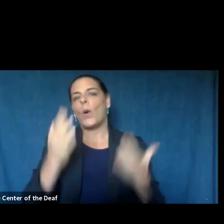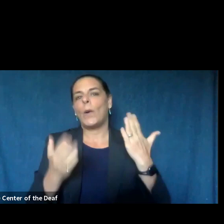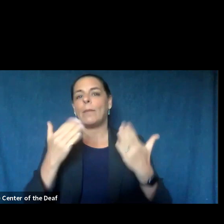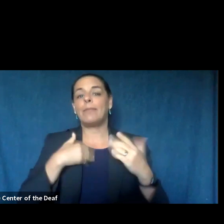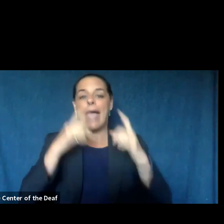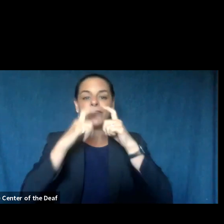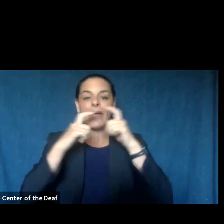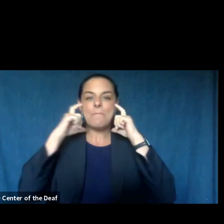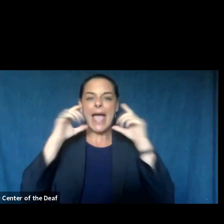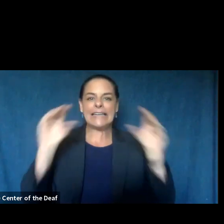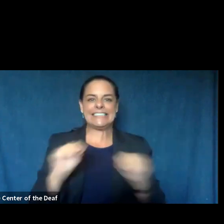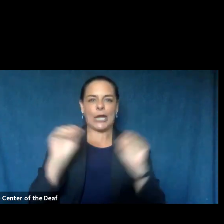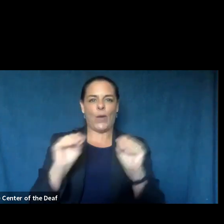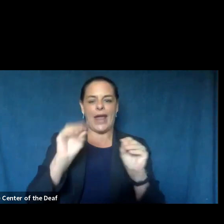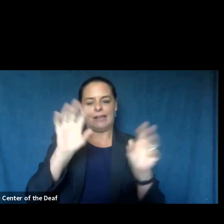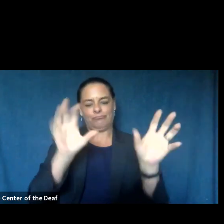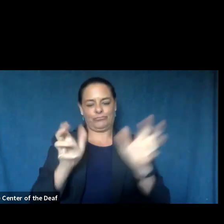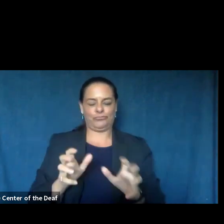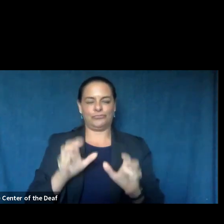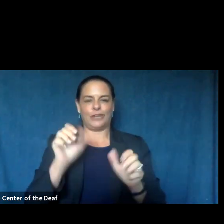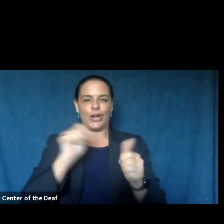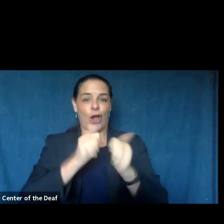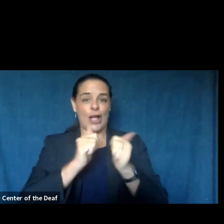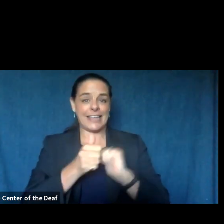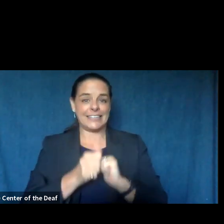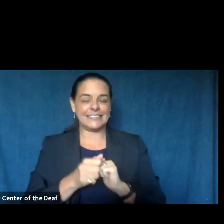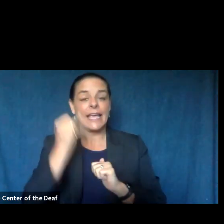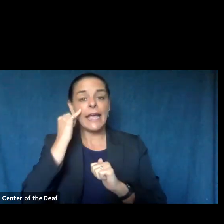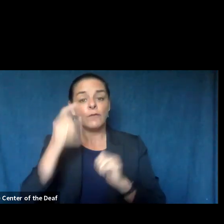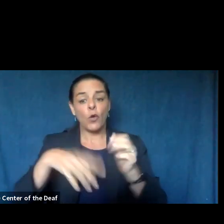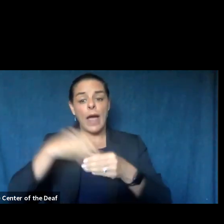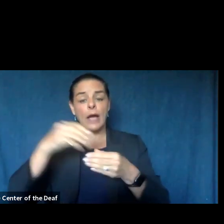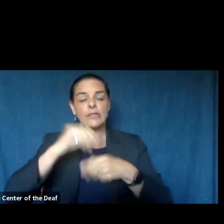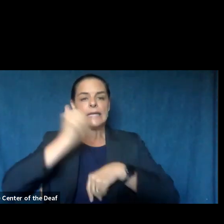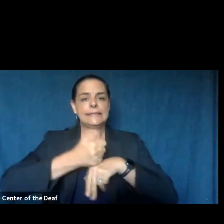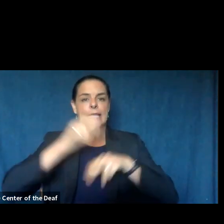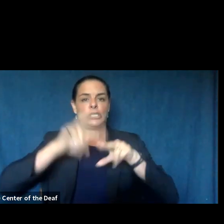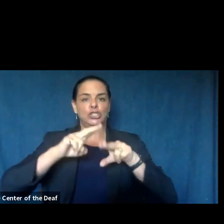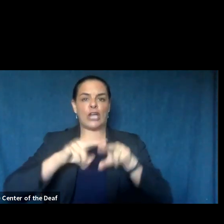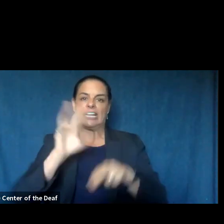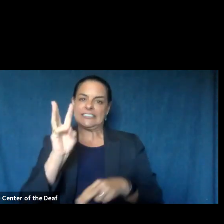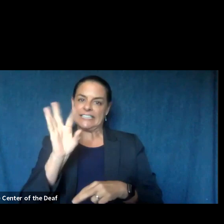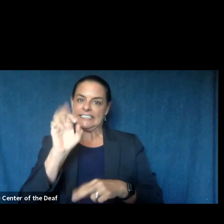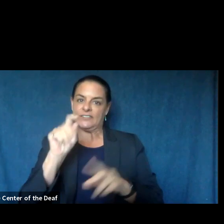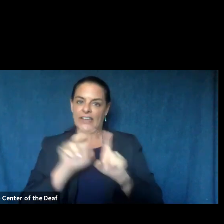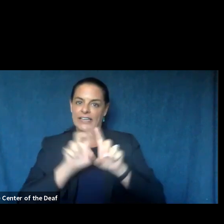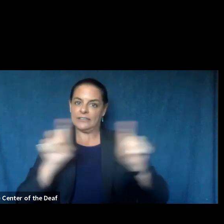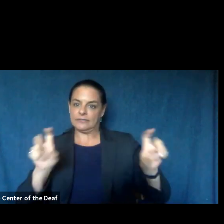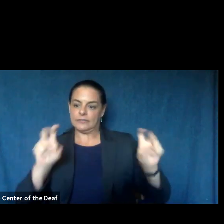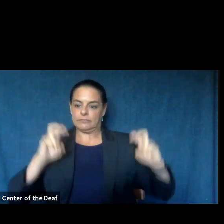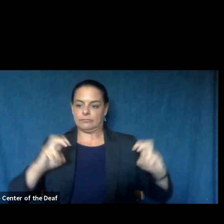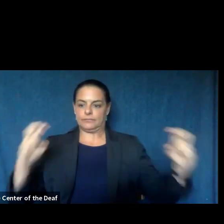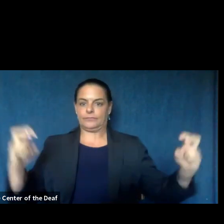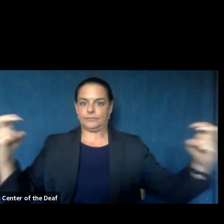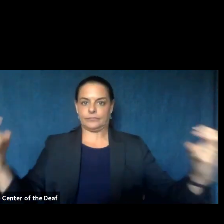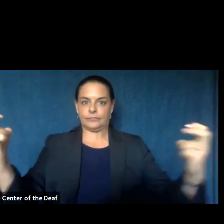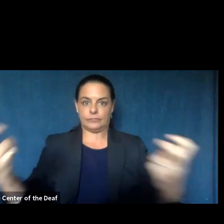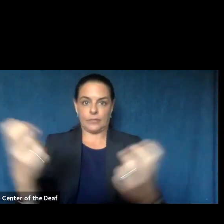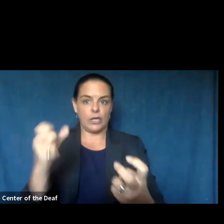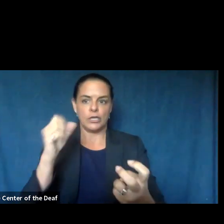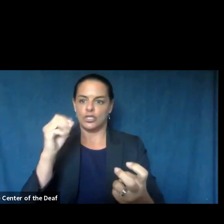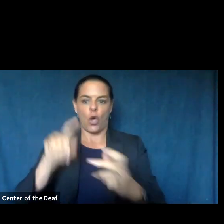mask decorating contest. If outside, set up chairs at least 6 feet apart so the precedent exists from the